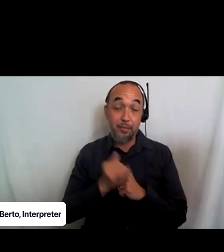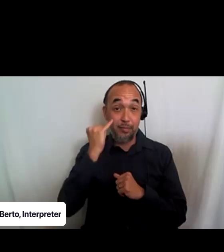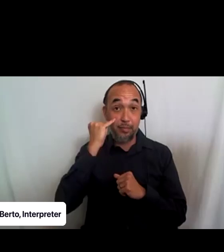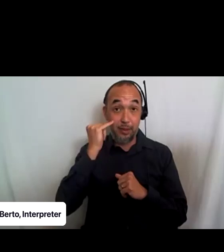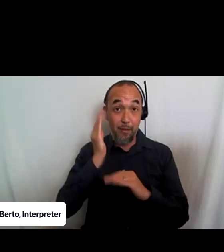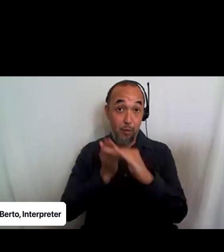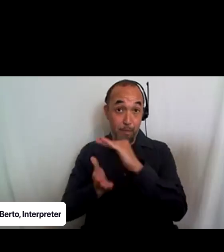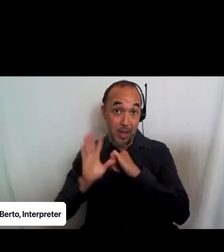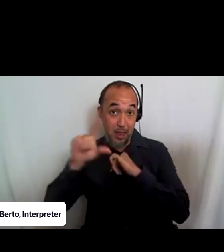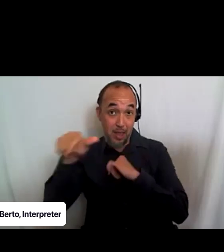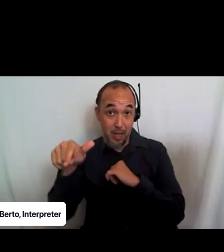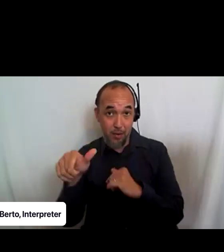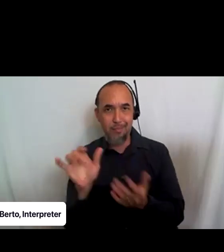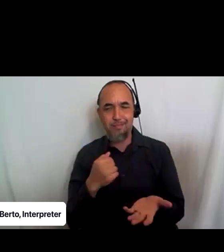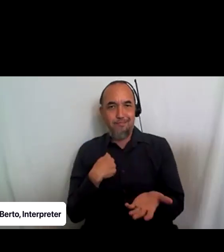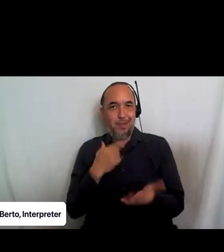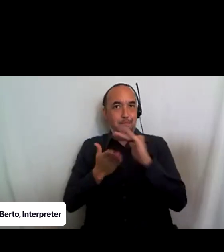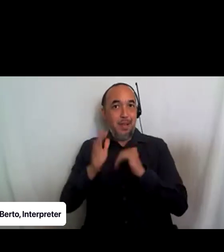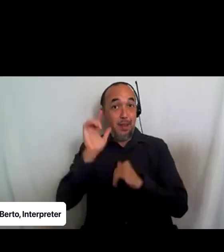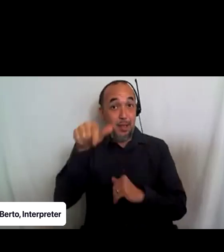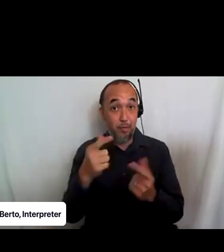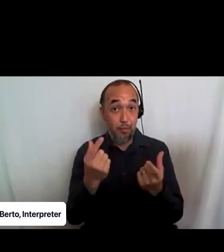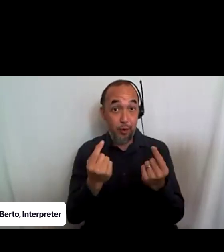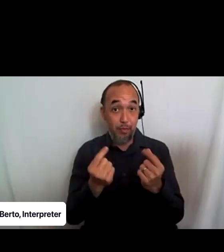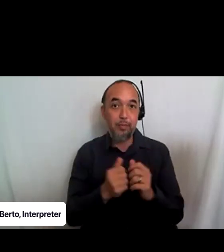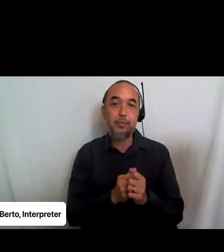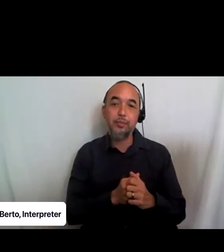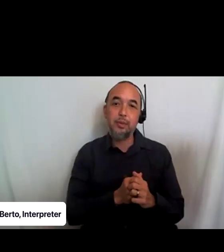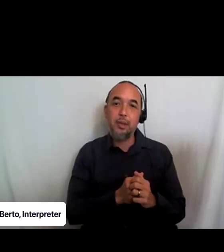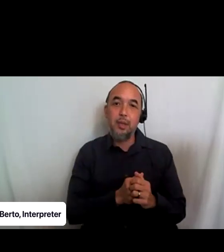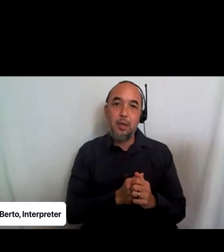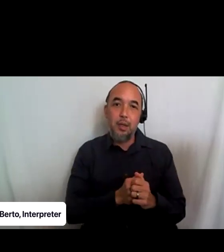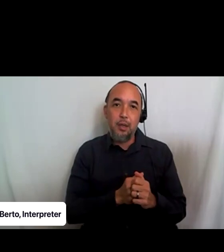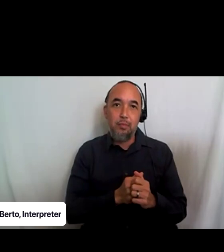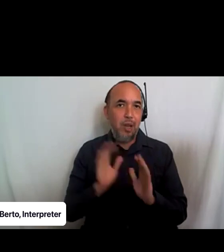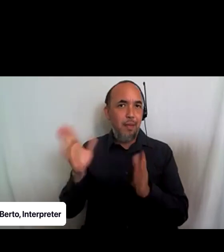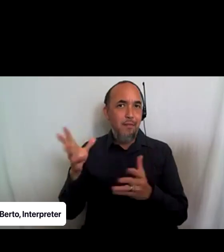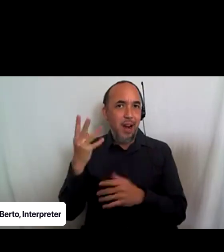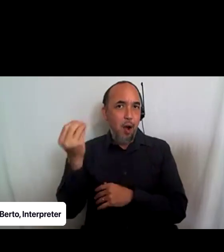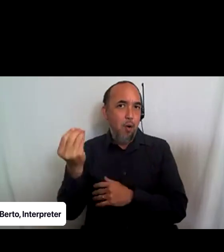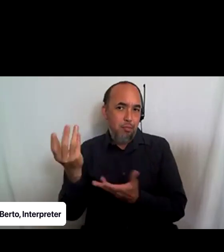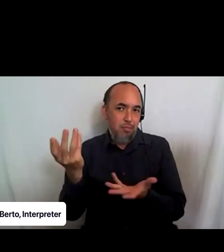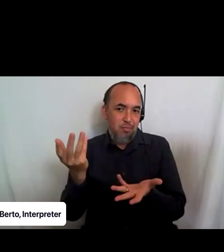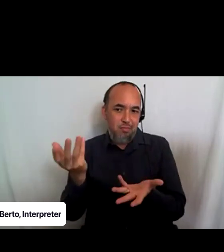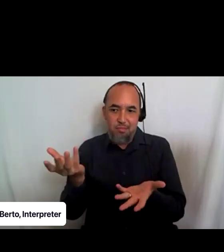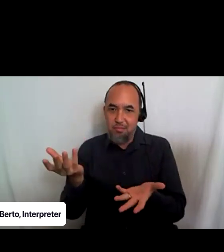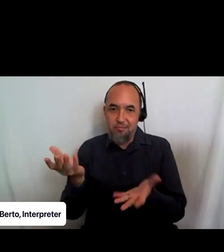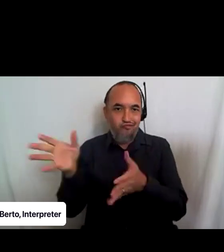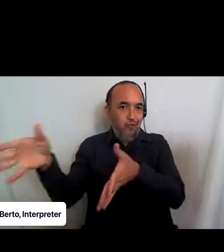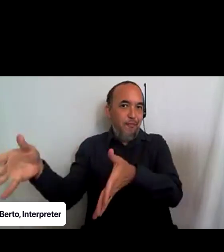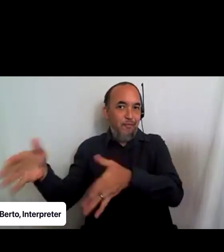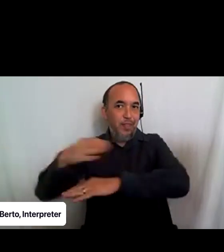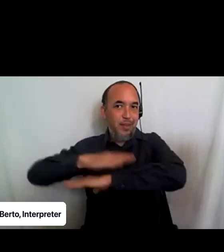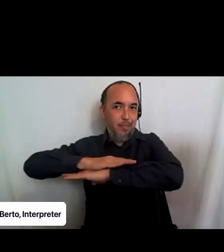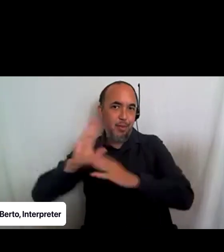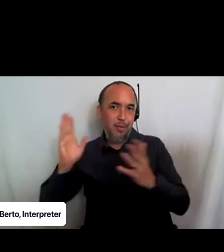I did, I will. There's two things you can do. Either just leave it out all day until tonight and just pop it in the oven when it's